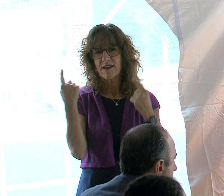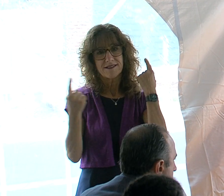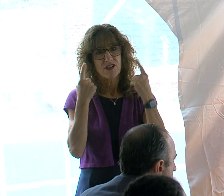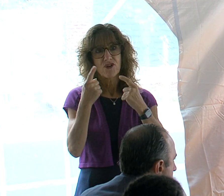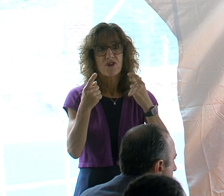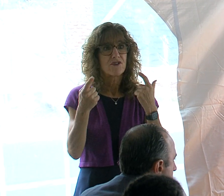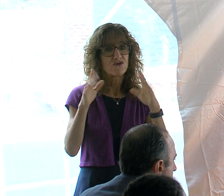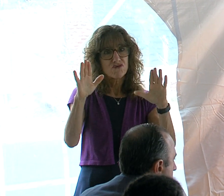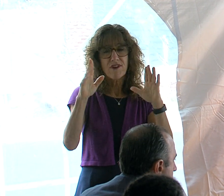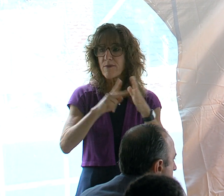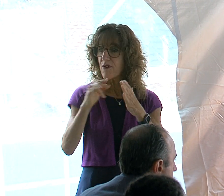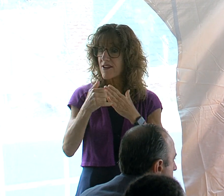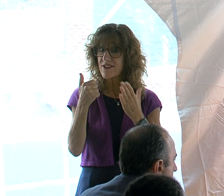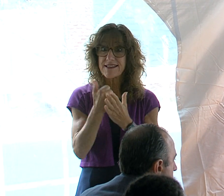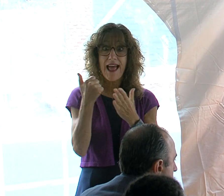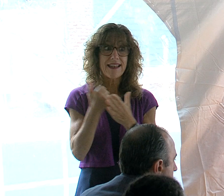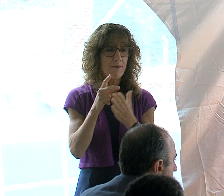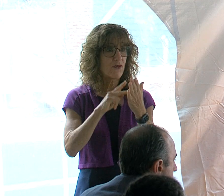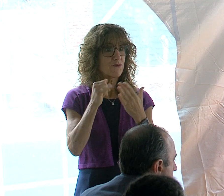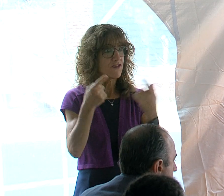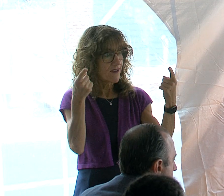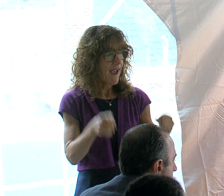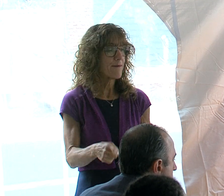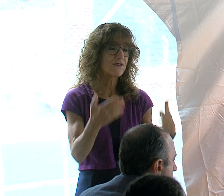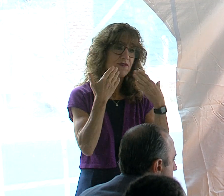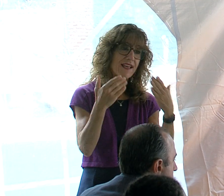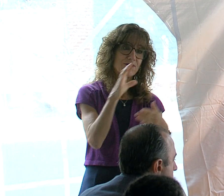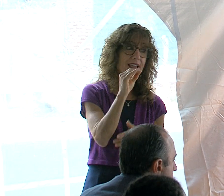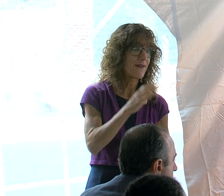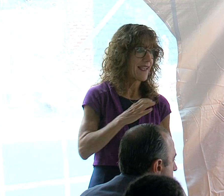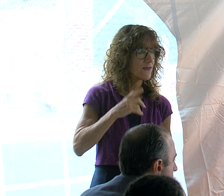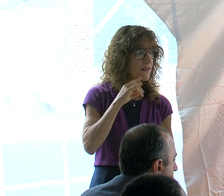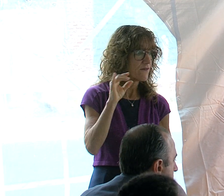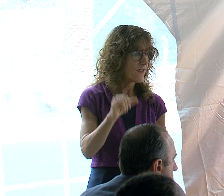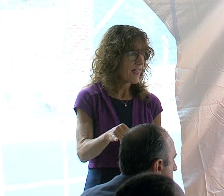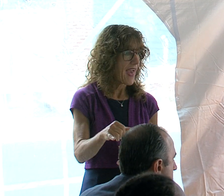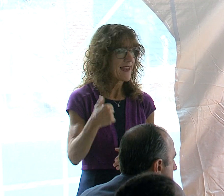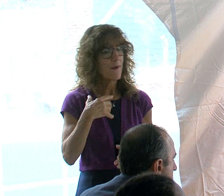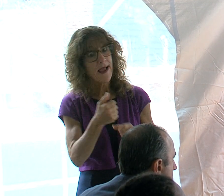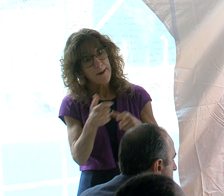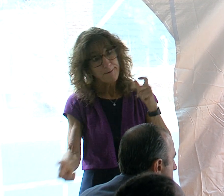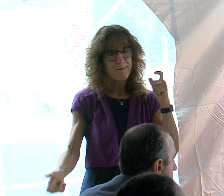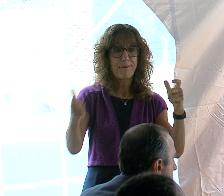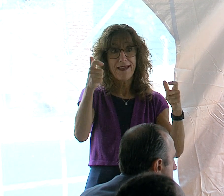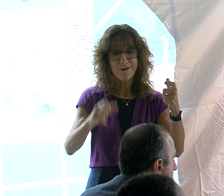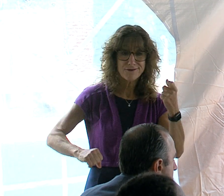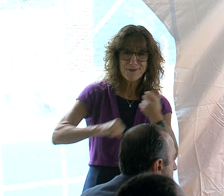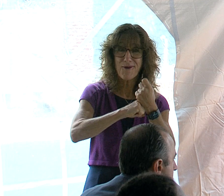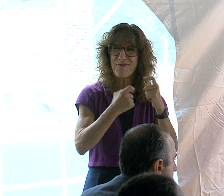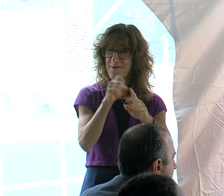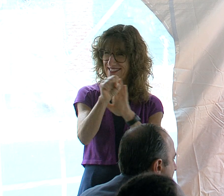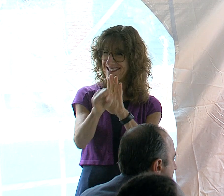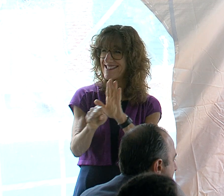these and help to bring those projects to market. So thanks to the County Council for that. And we got an even bigger boost from the state